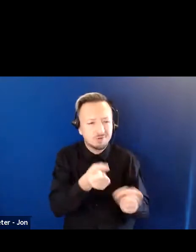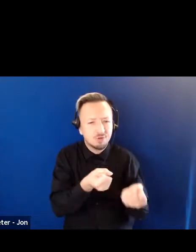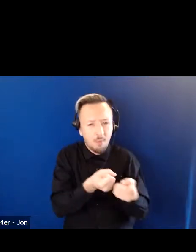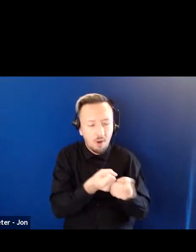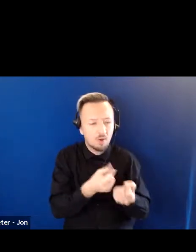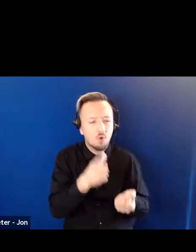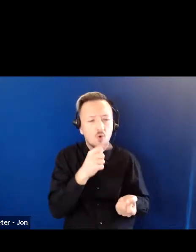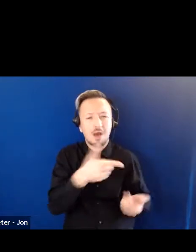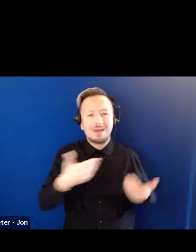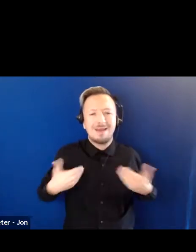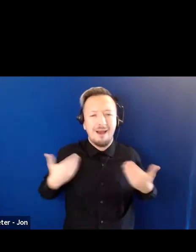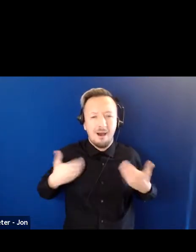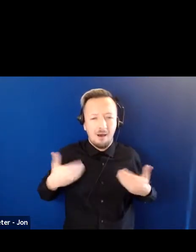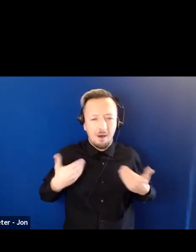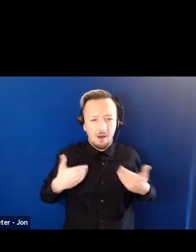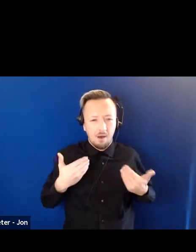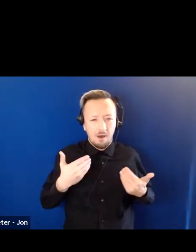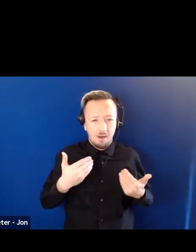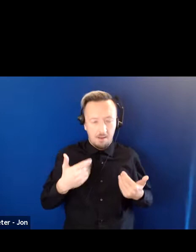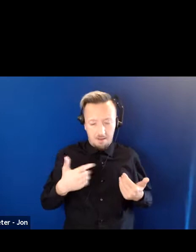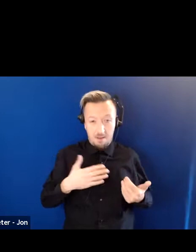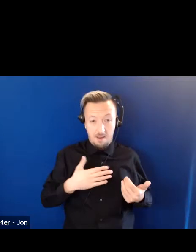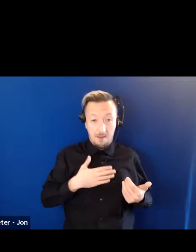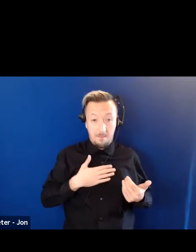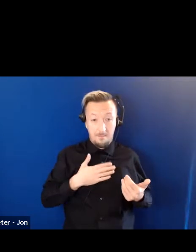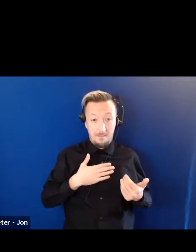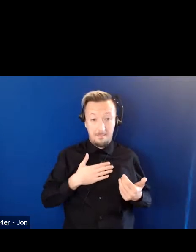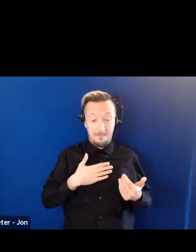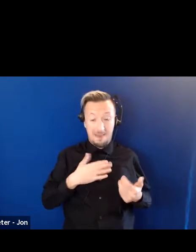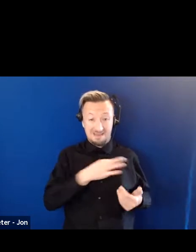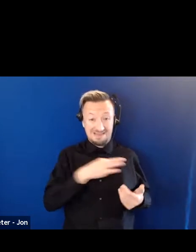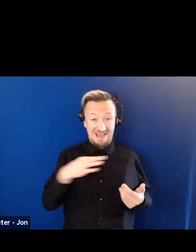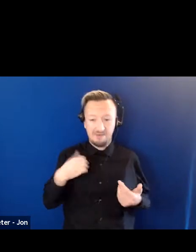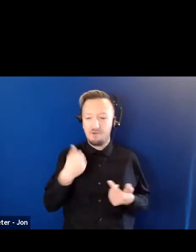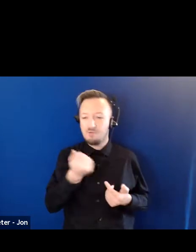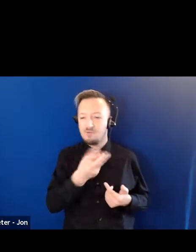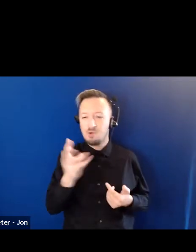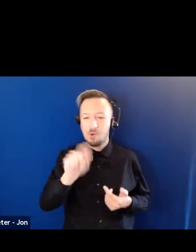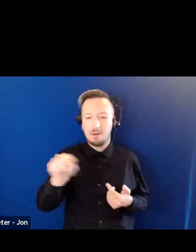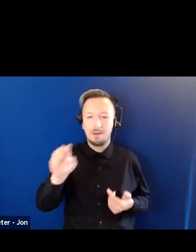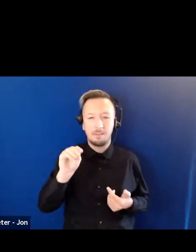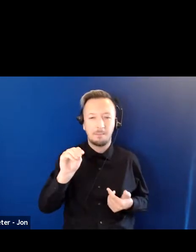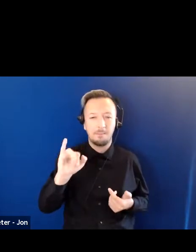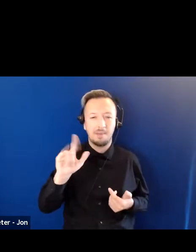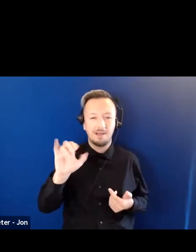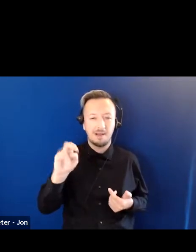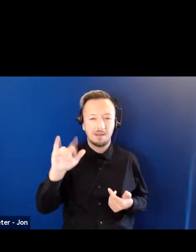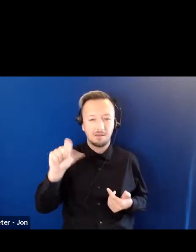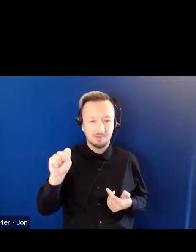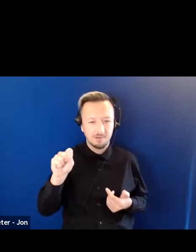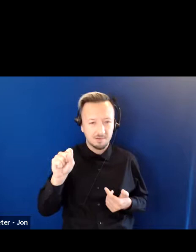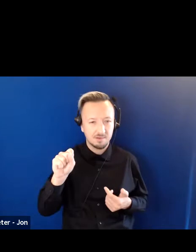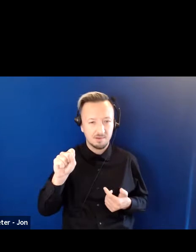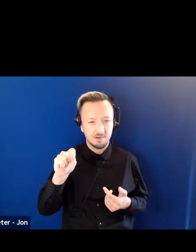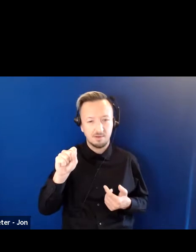young minds. I have a few millennials on my staff, and they help bring